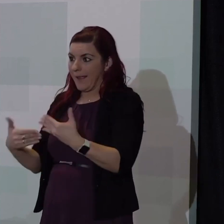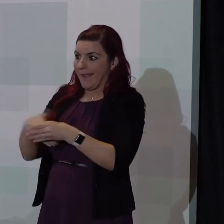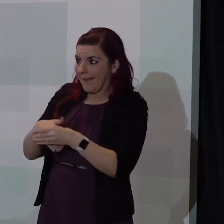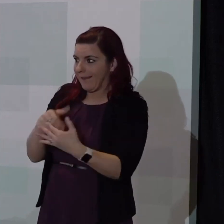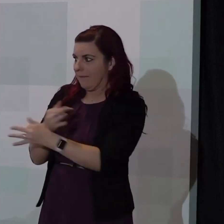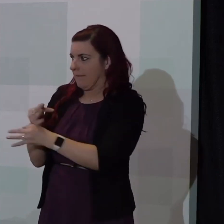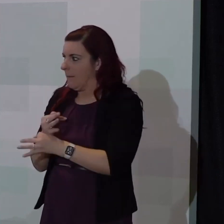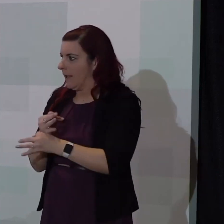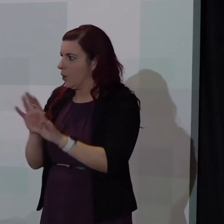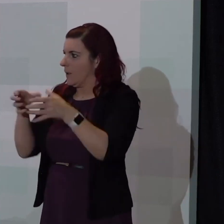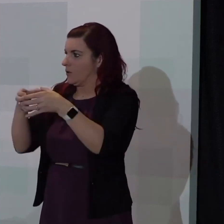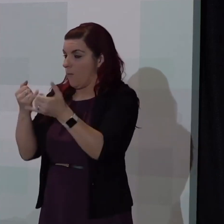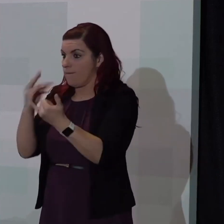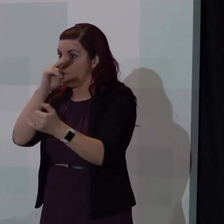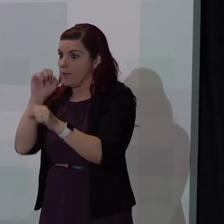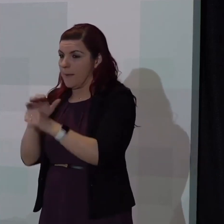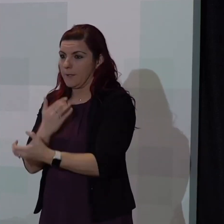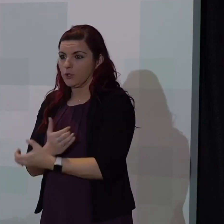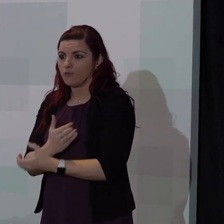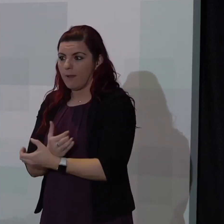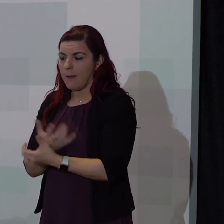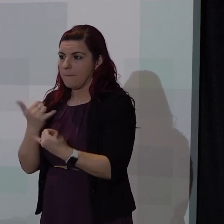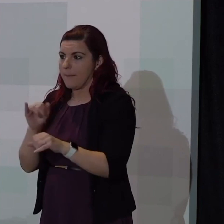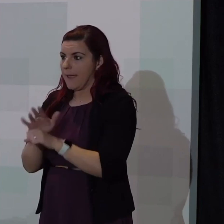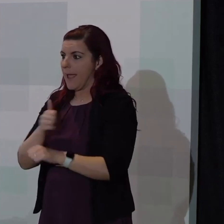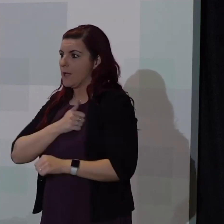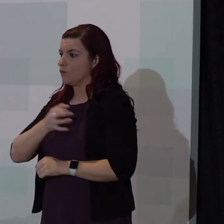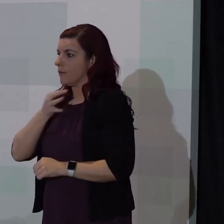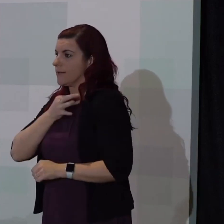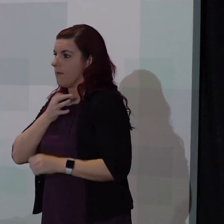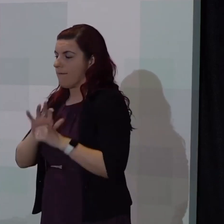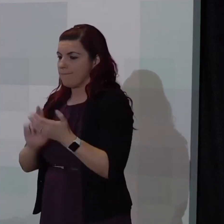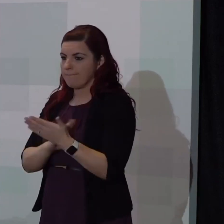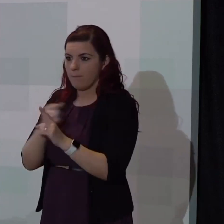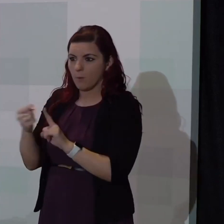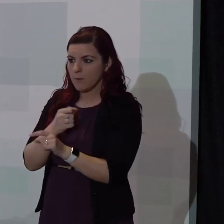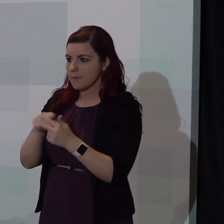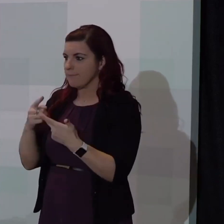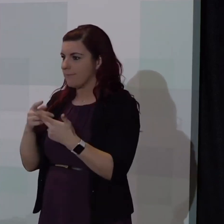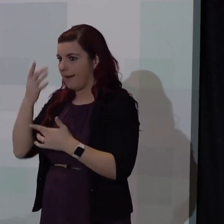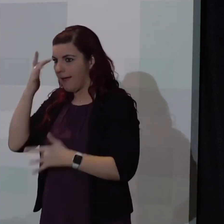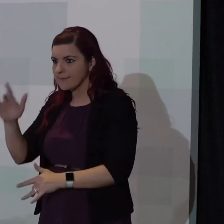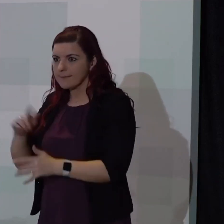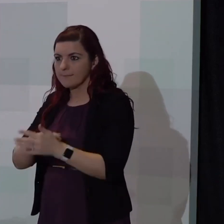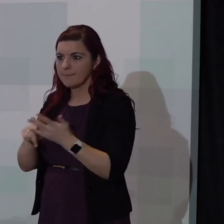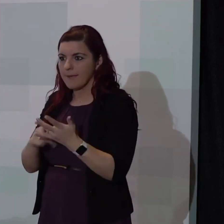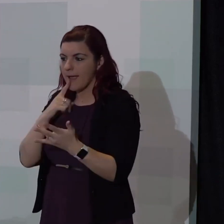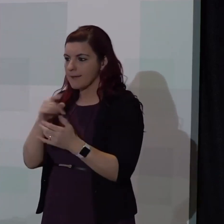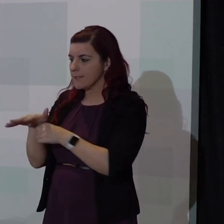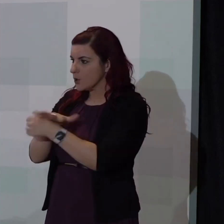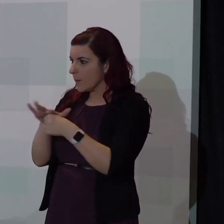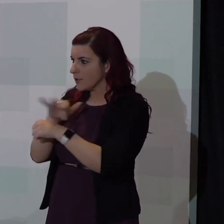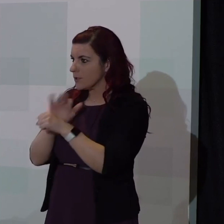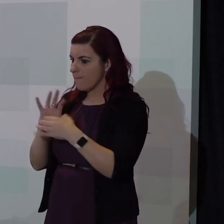unit. Children, for example, who might be at risk of exploitation or abuse or neglect, situations of